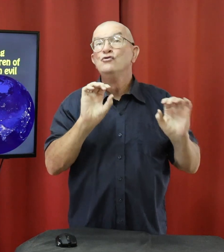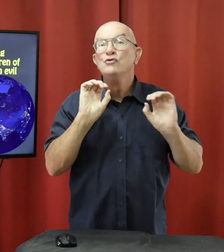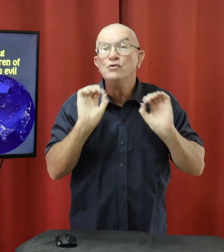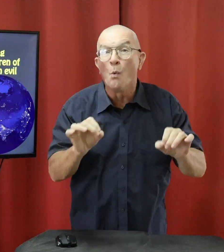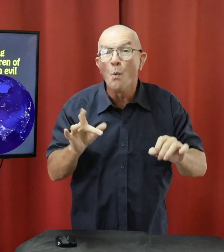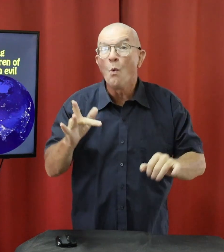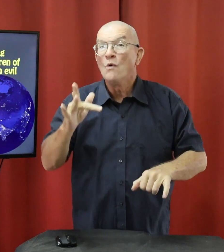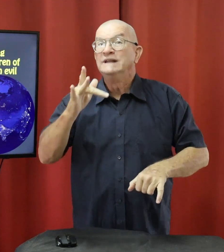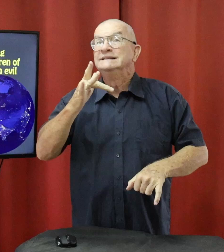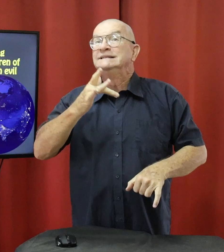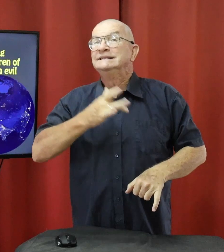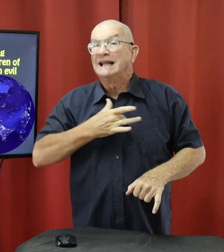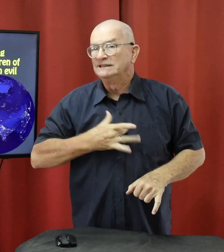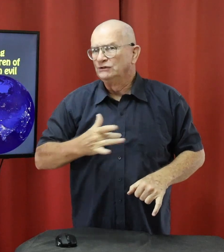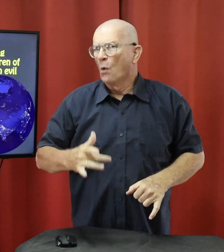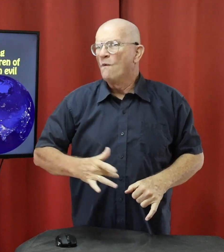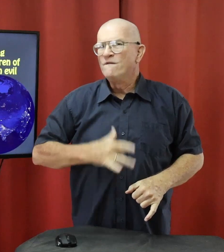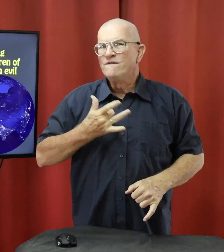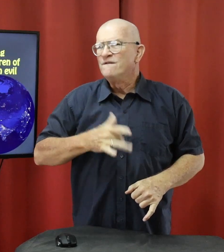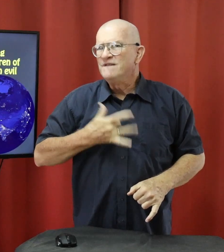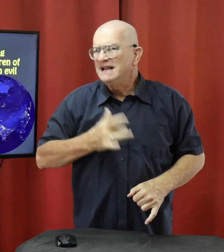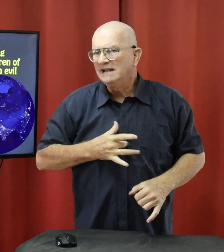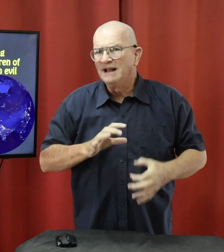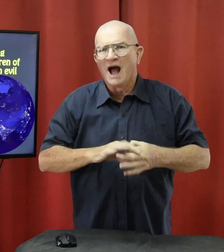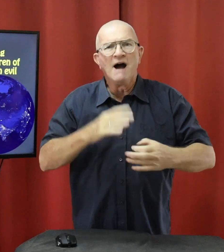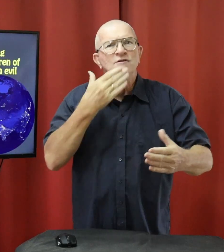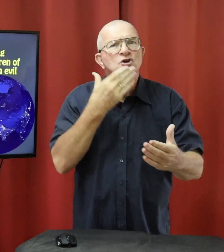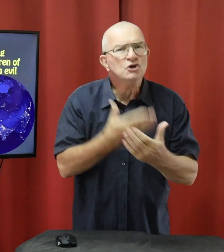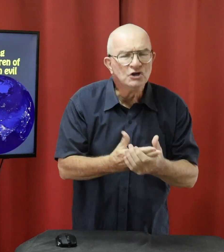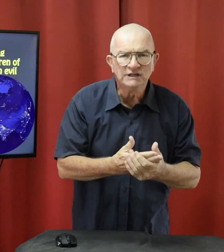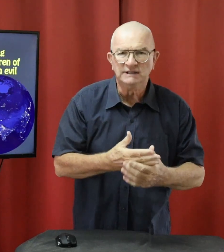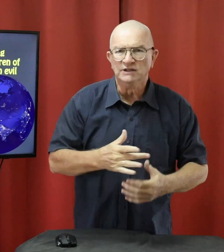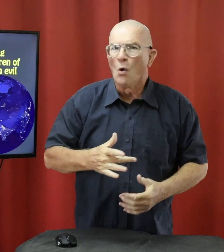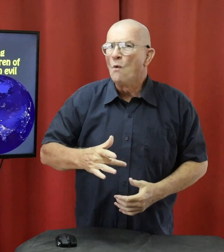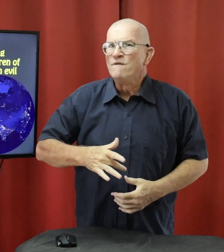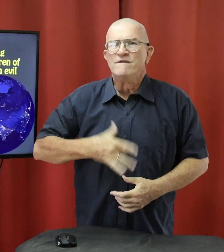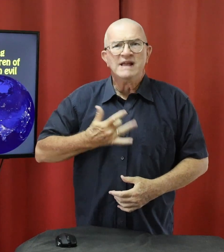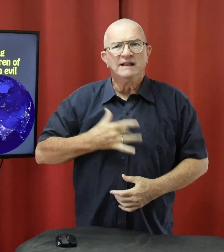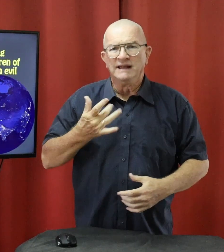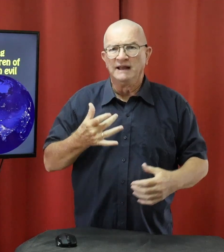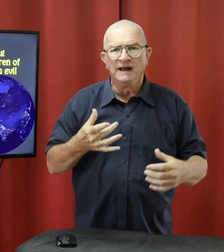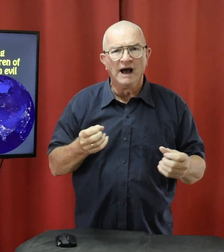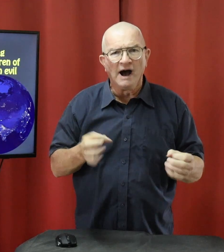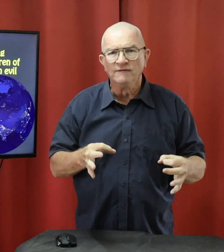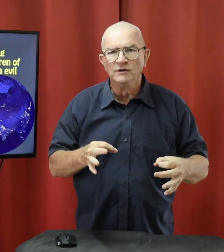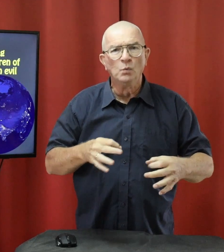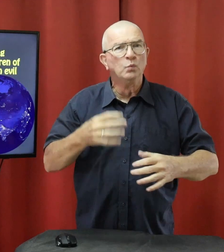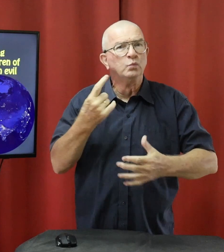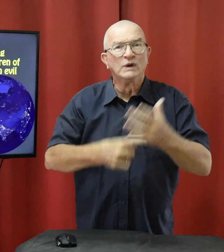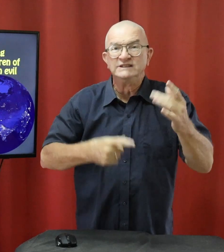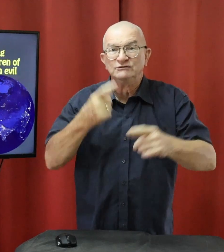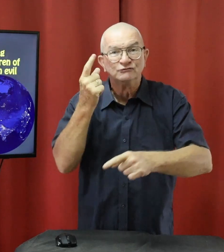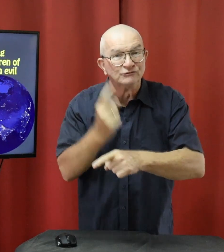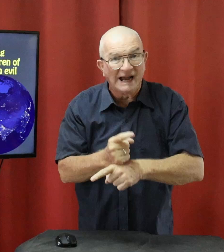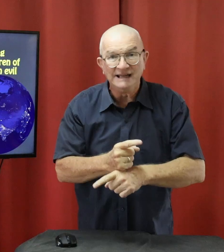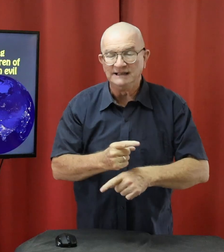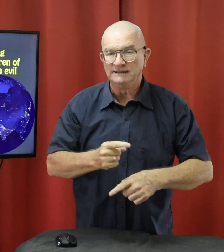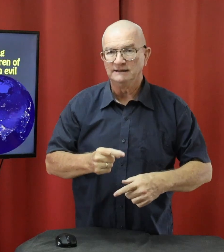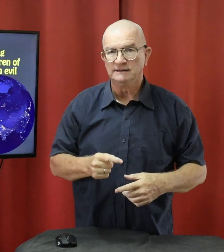People have no sense or feeling of good, no feeling of what is